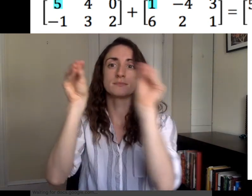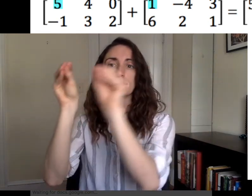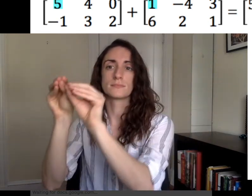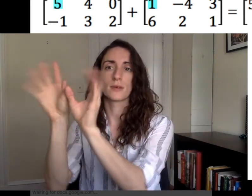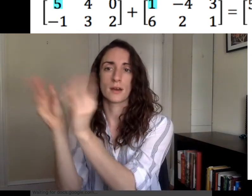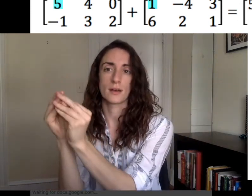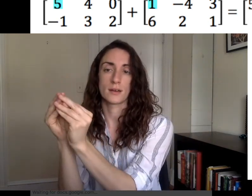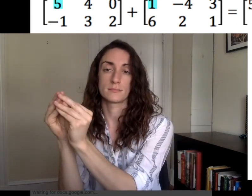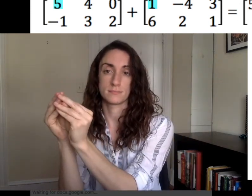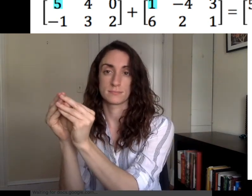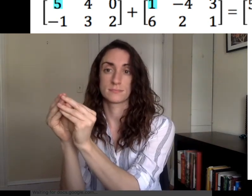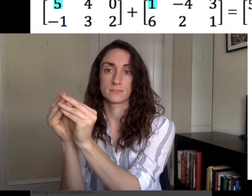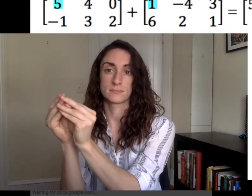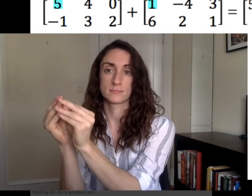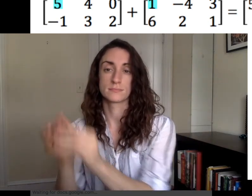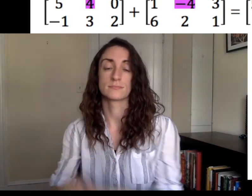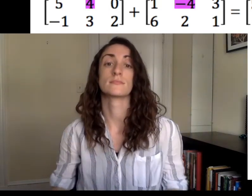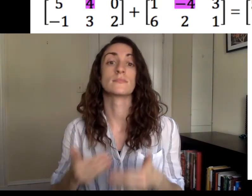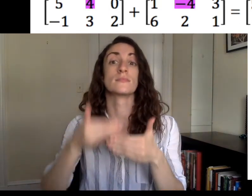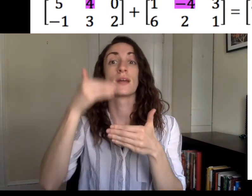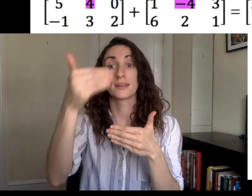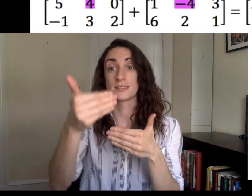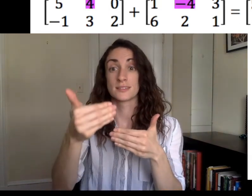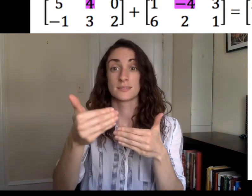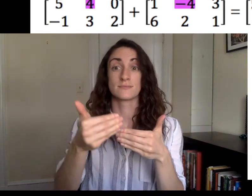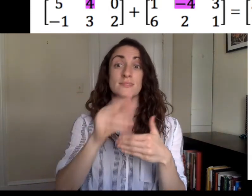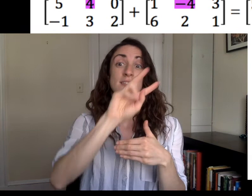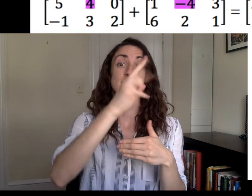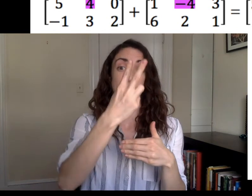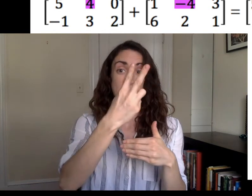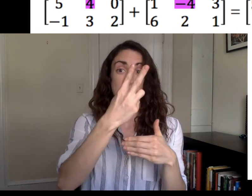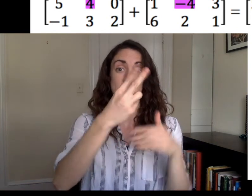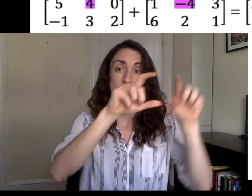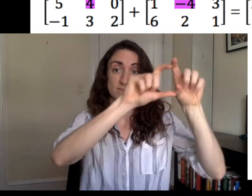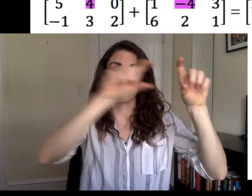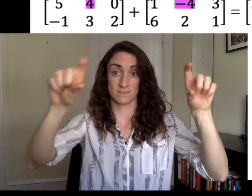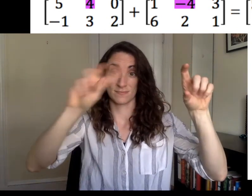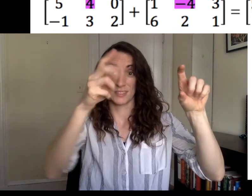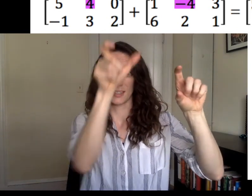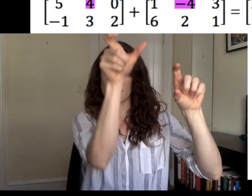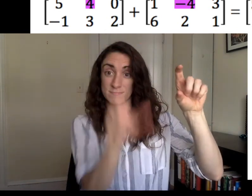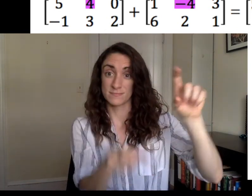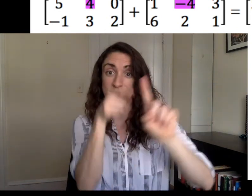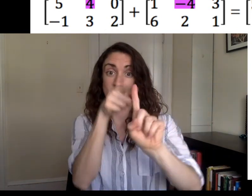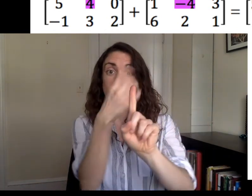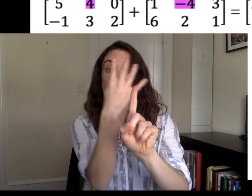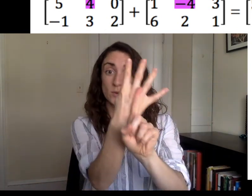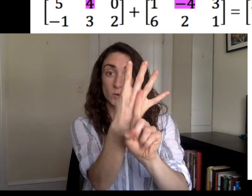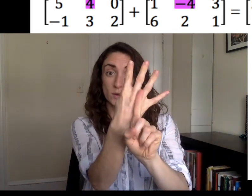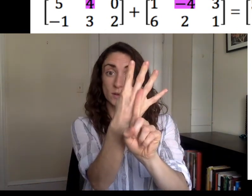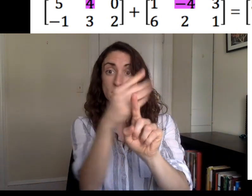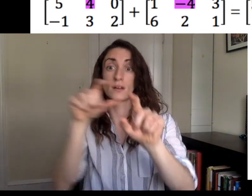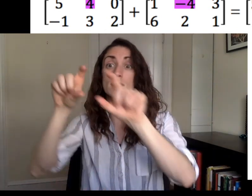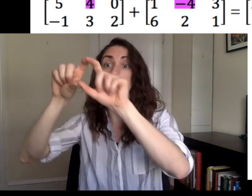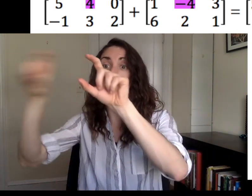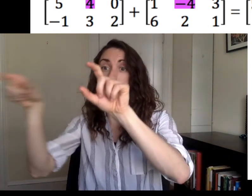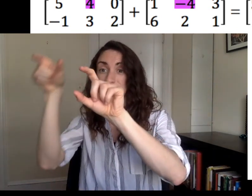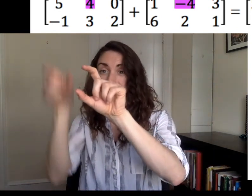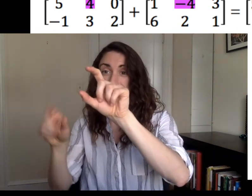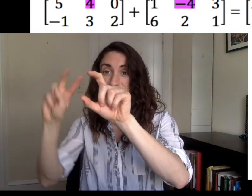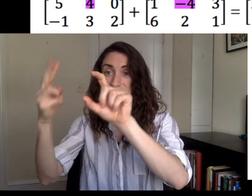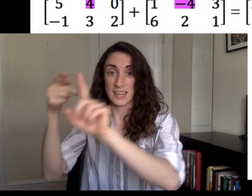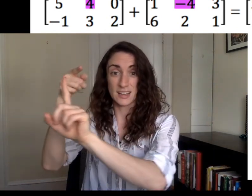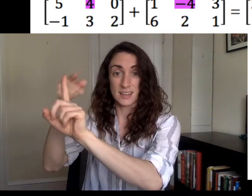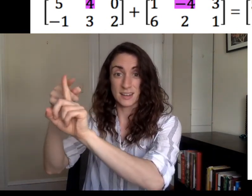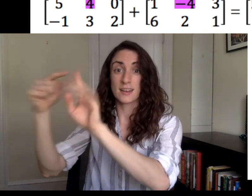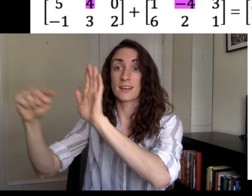we're going to add 5 and 1, and that will be the first item in the new matrix. And so on. So the top row, second column of